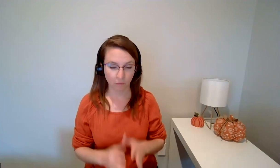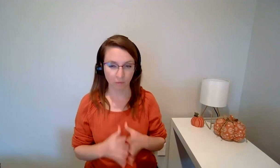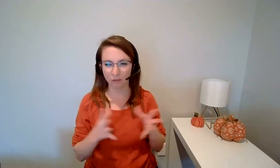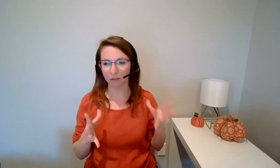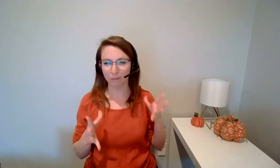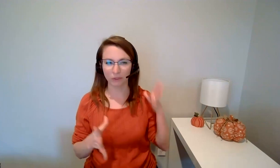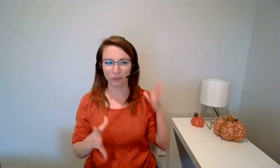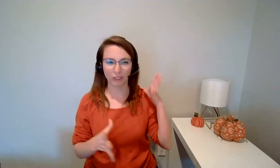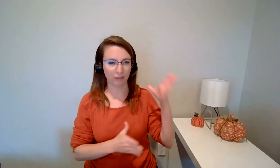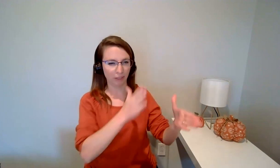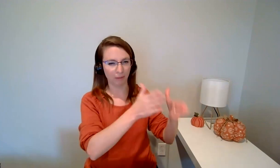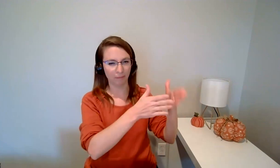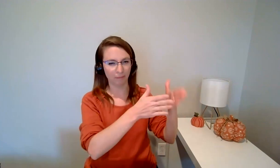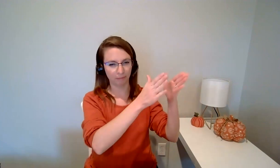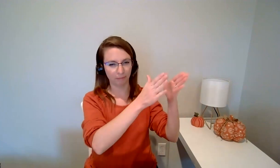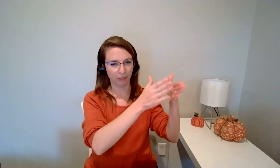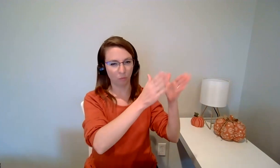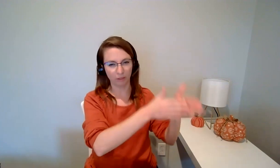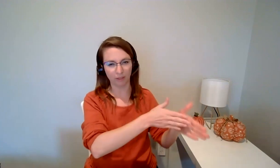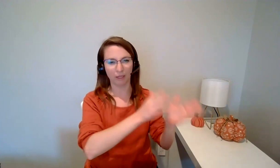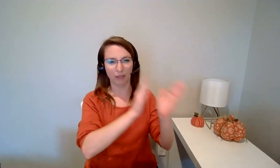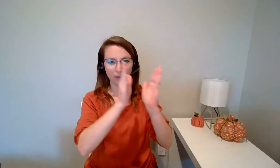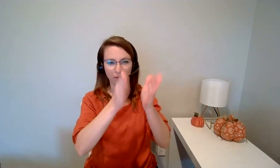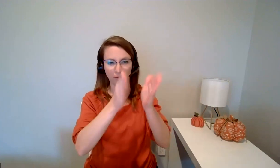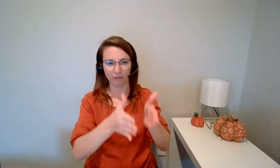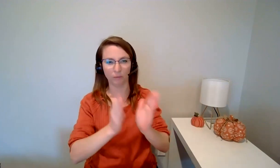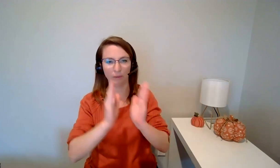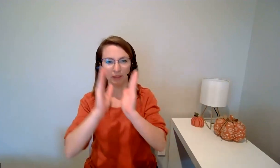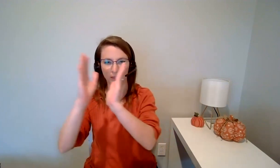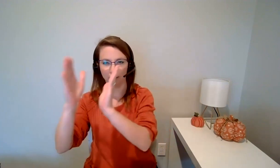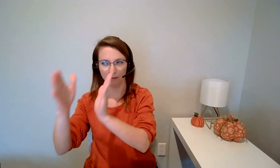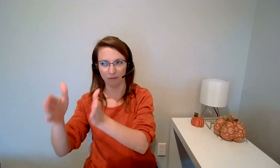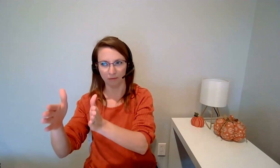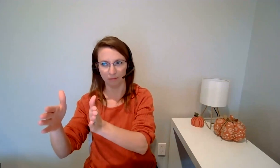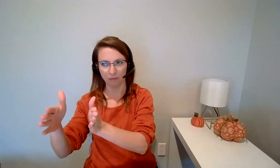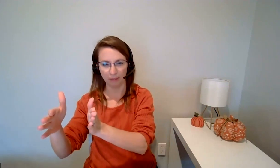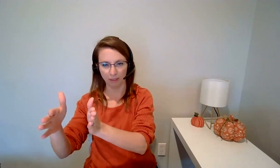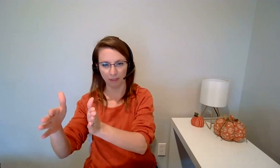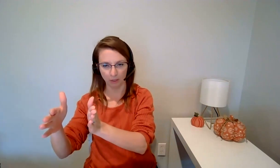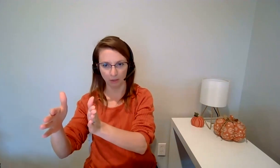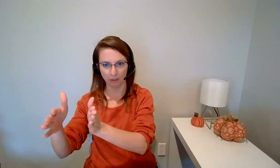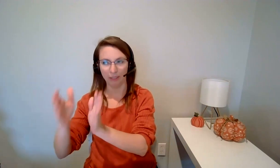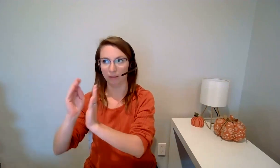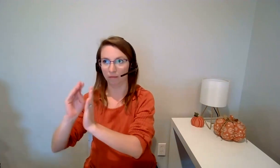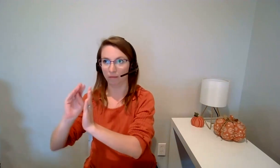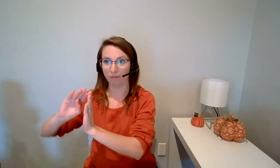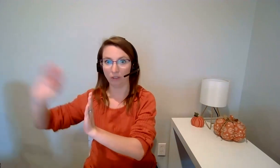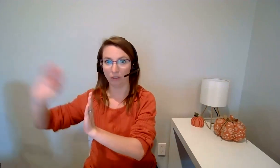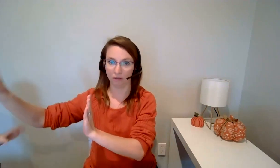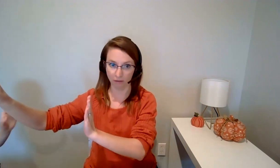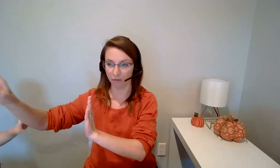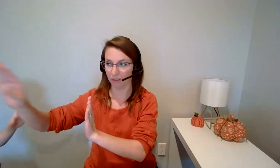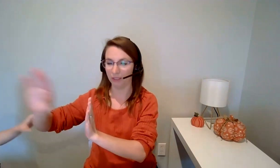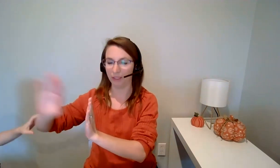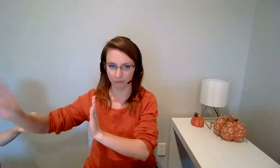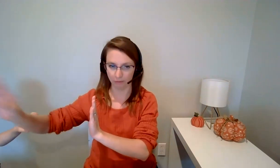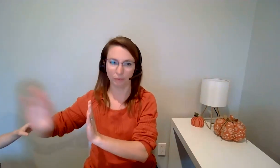When I do numbers, I like to break them up from like 1 to 10, 11 to 20, and then 20 to 30. And then after you get to 30, it's